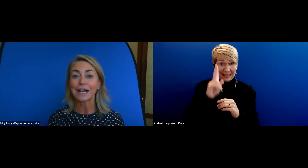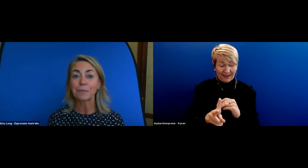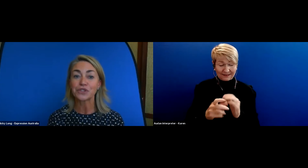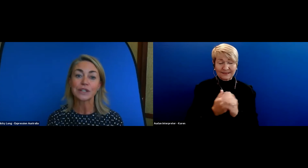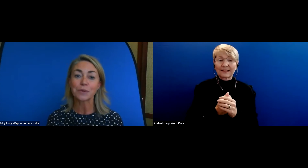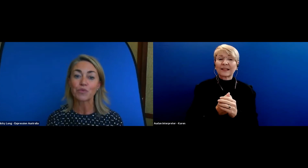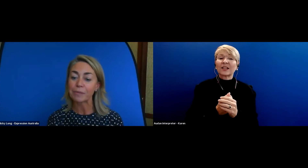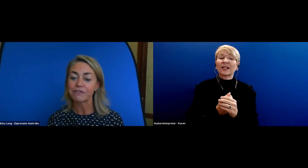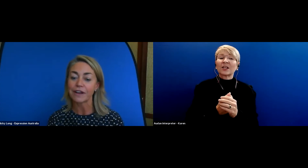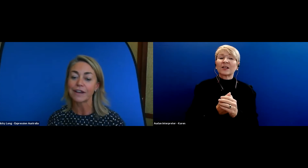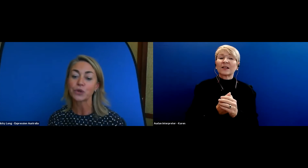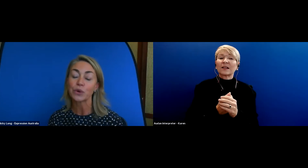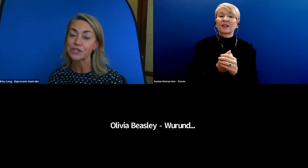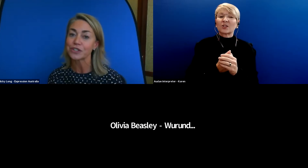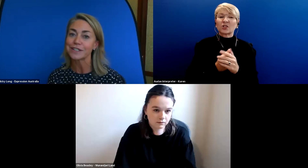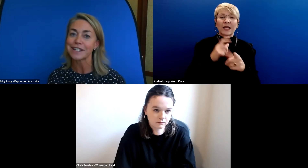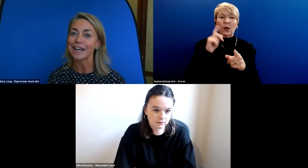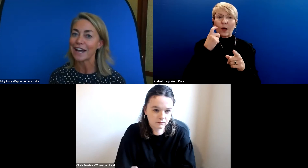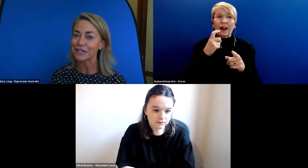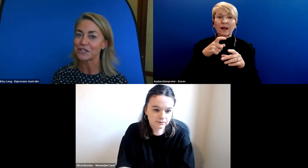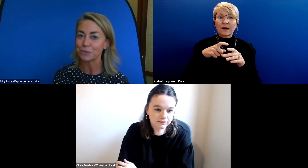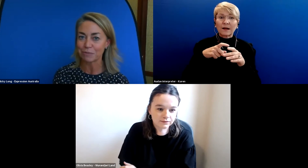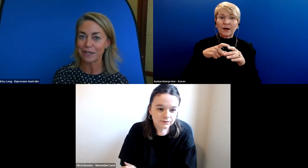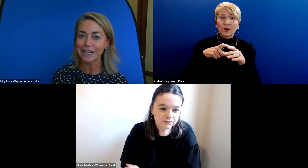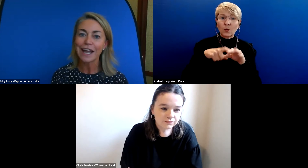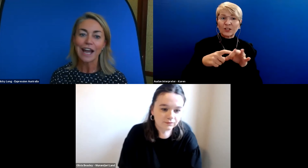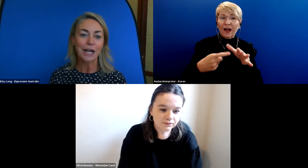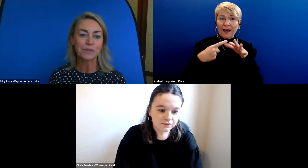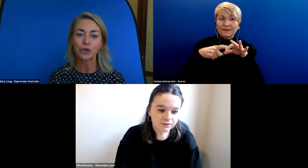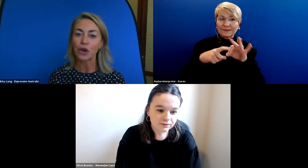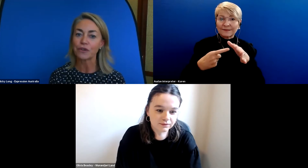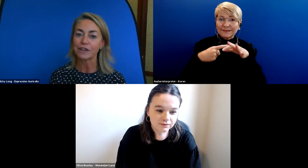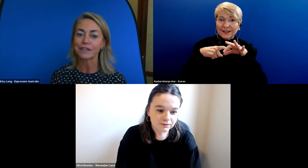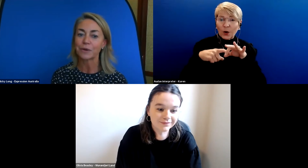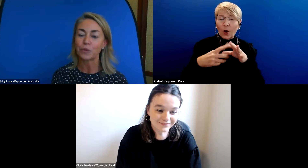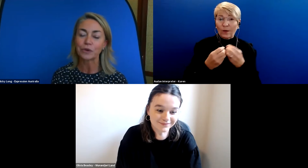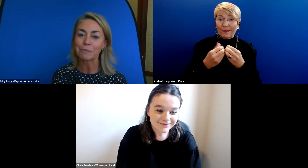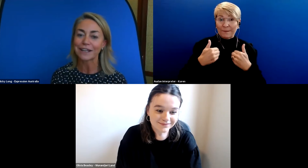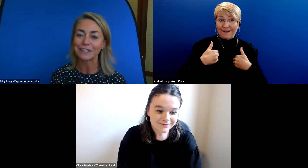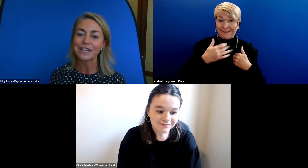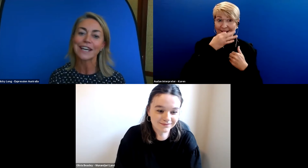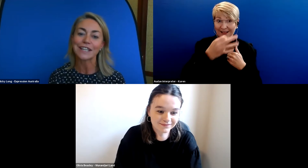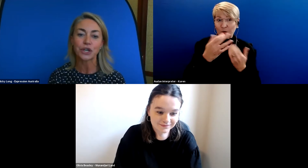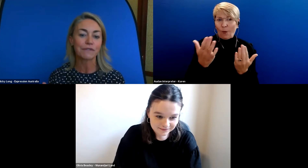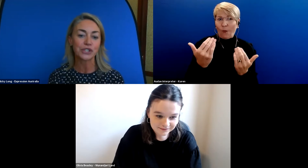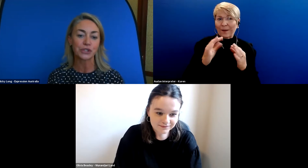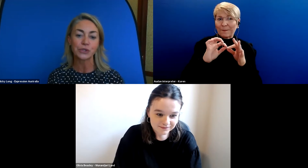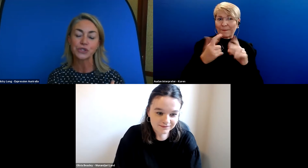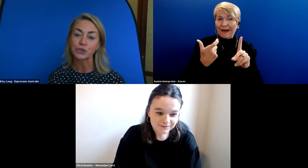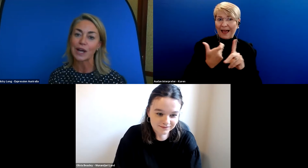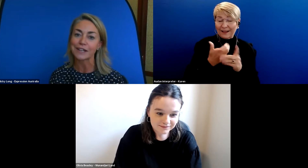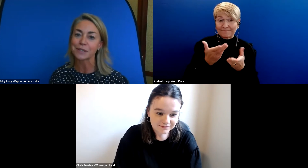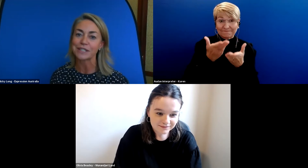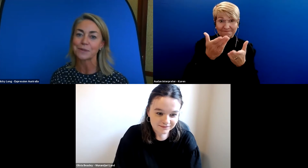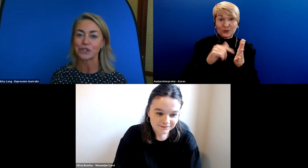be doing some rapid fire questions and answers with me. So over and welcome back, Livy, and over to you